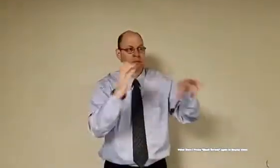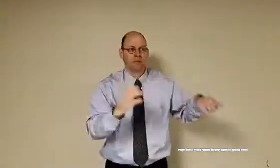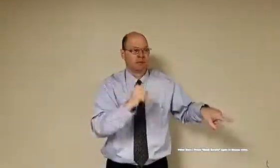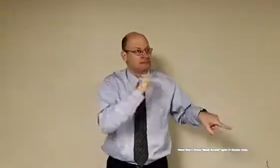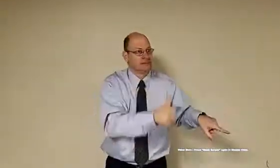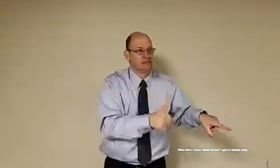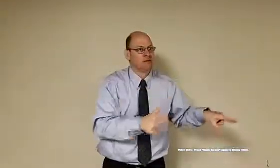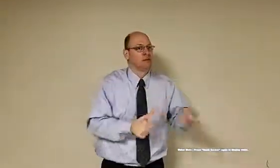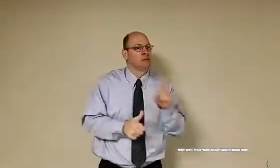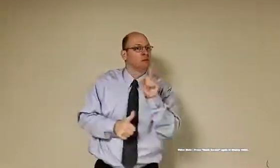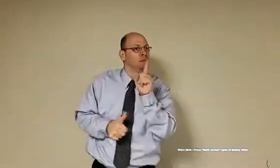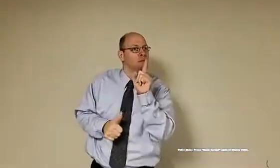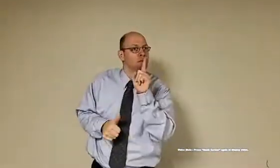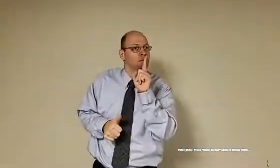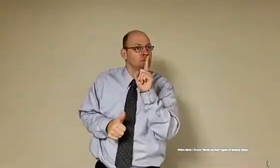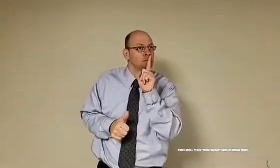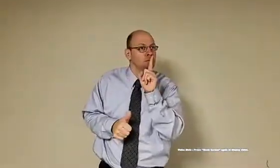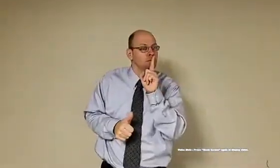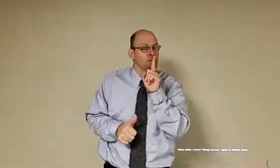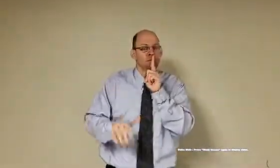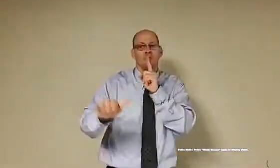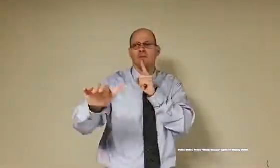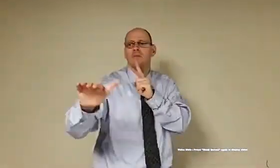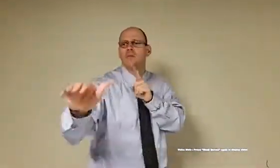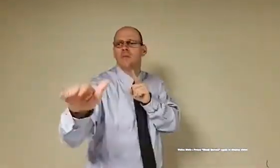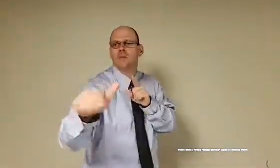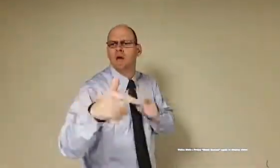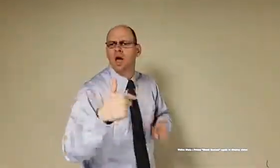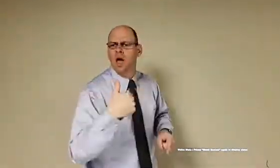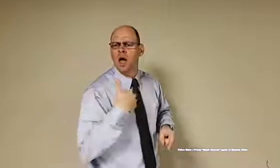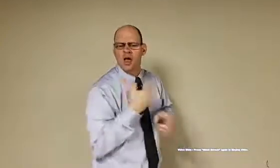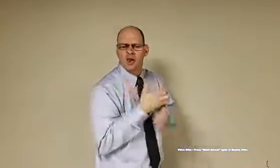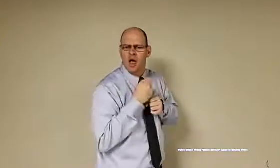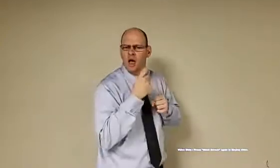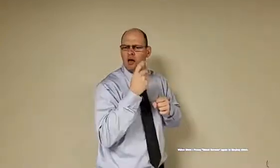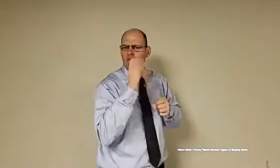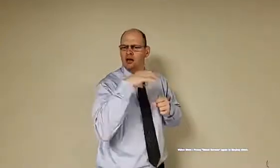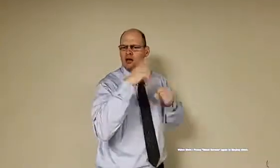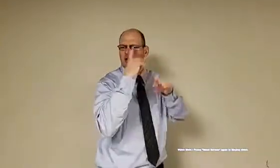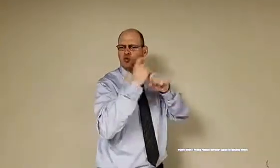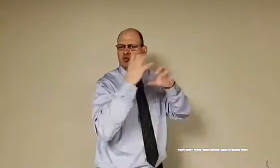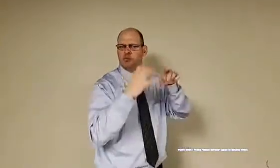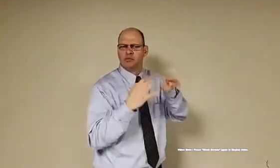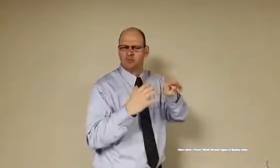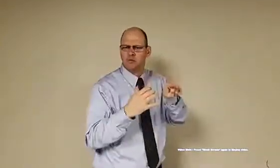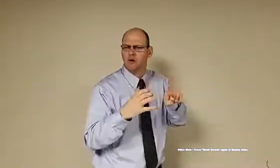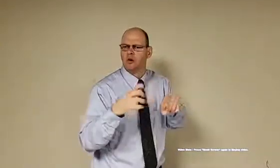He did not clearly explain to any of them what his dream was.